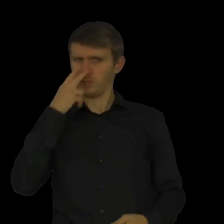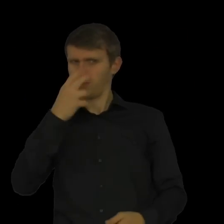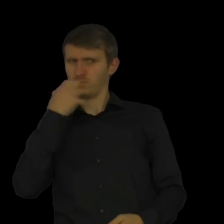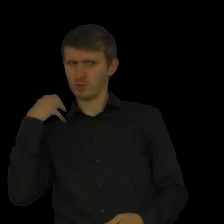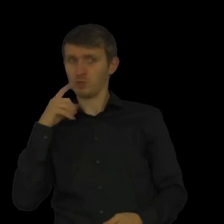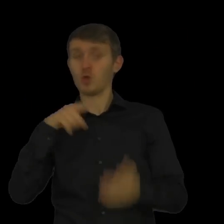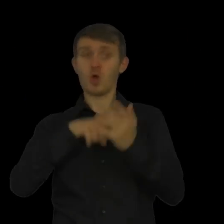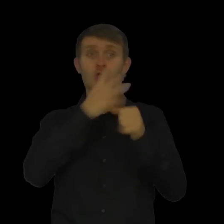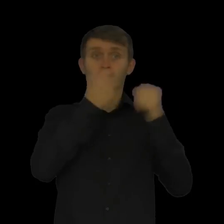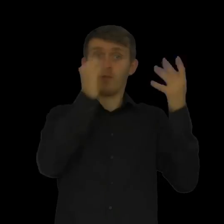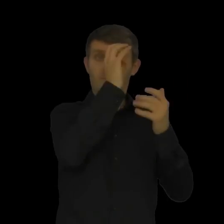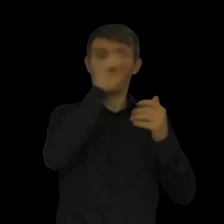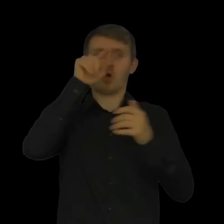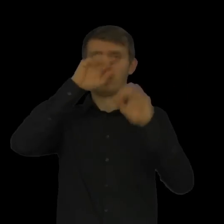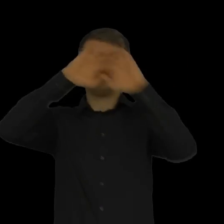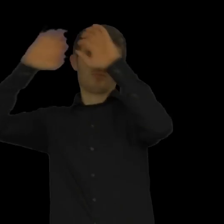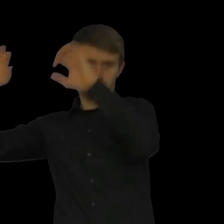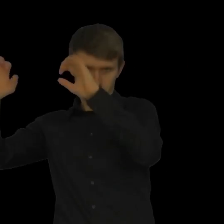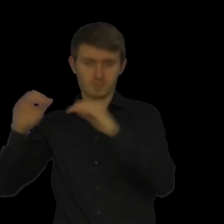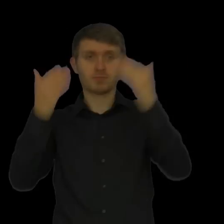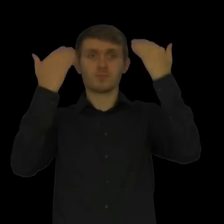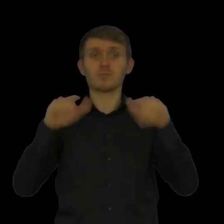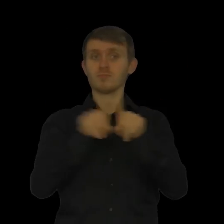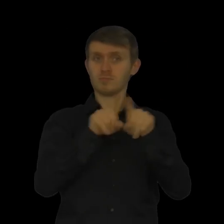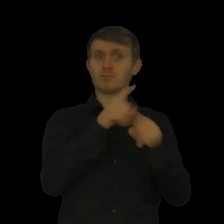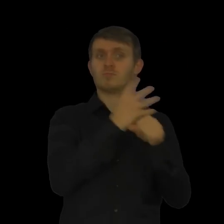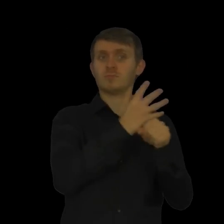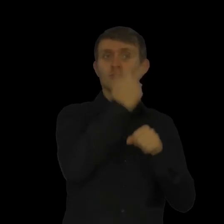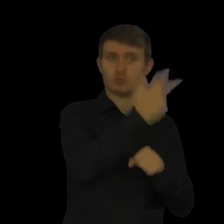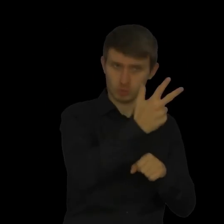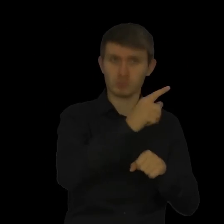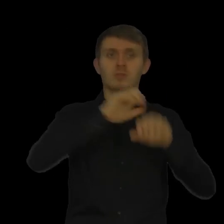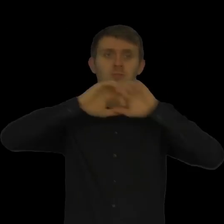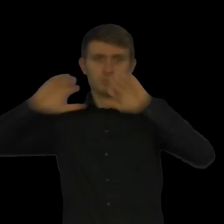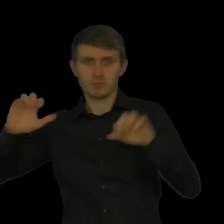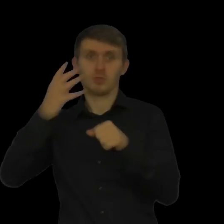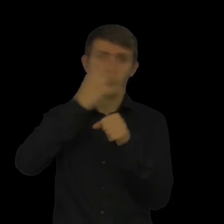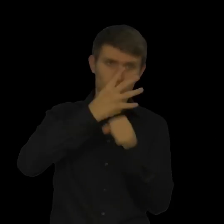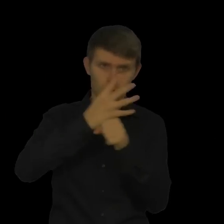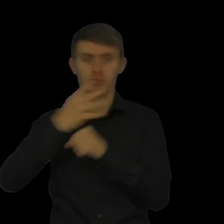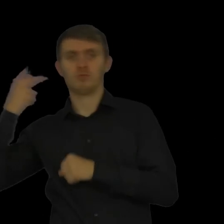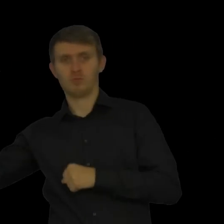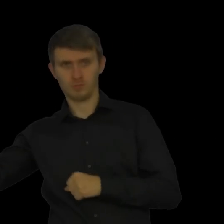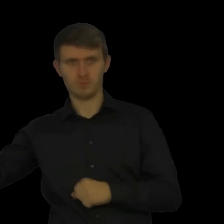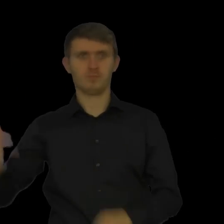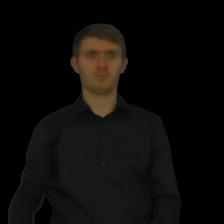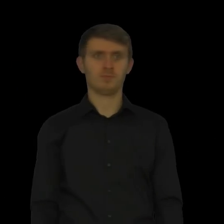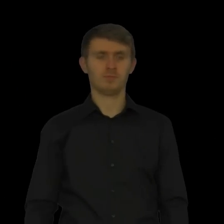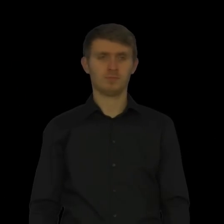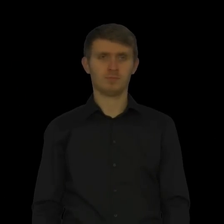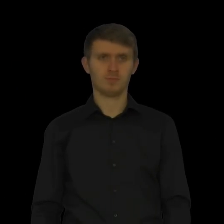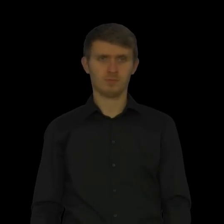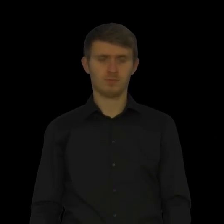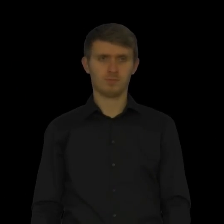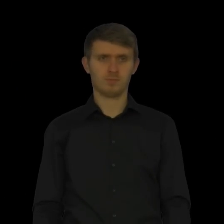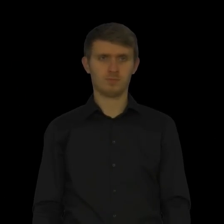before, right? That's what 46 is. And then 43 is the same thing as 40 + 3.